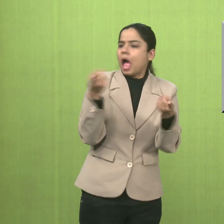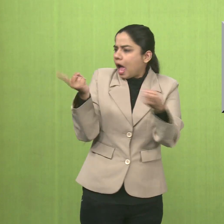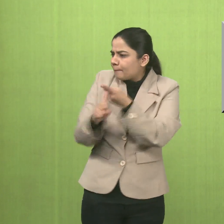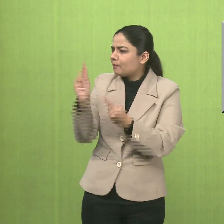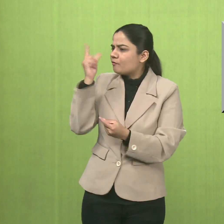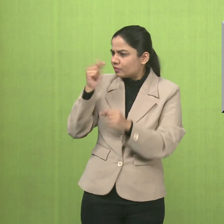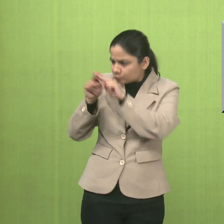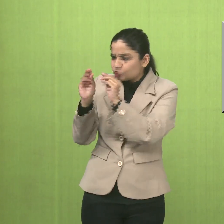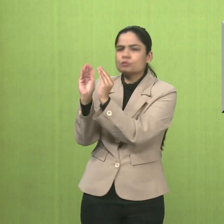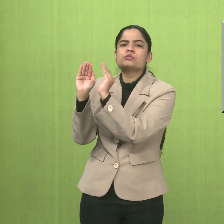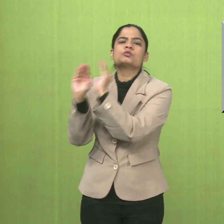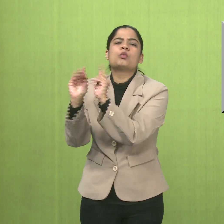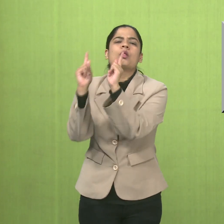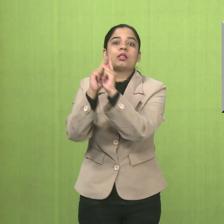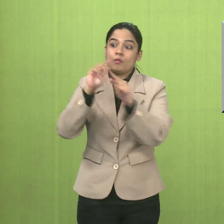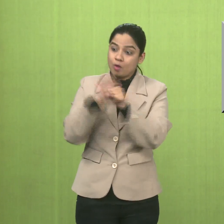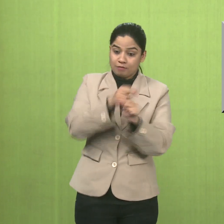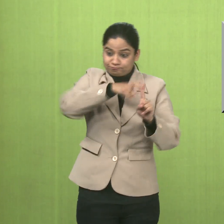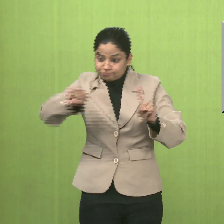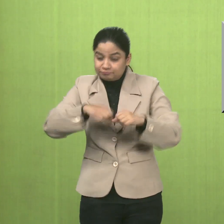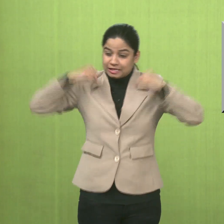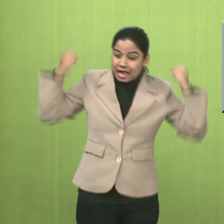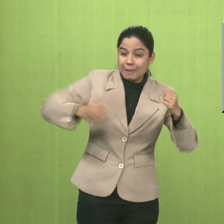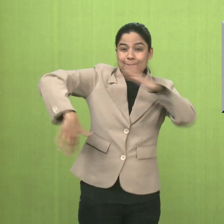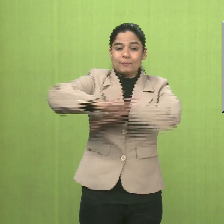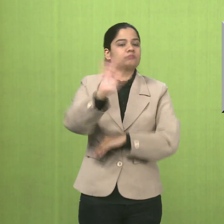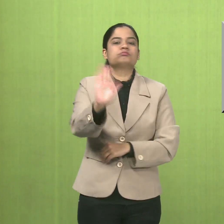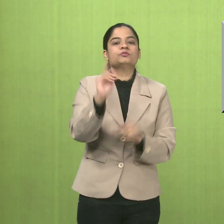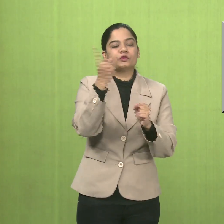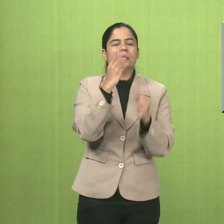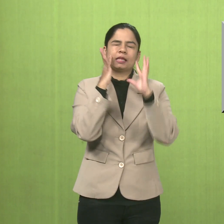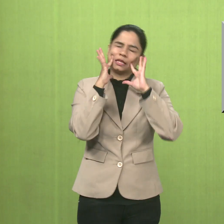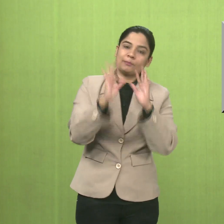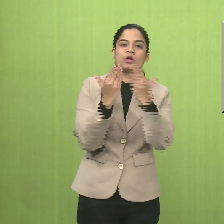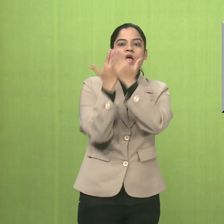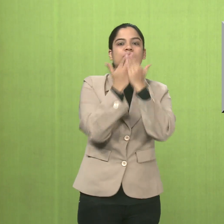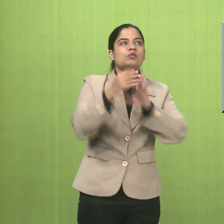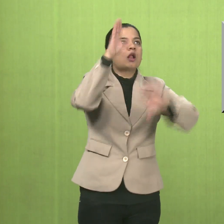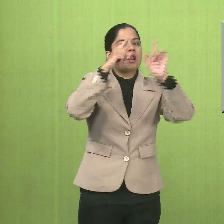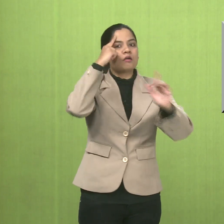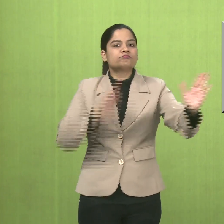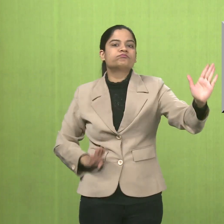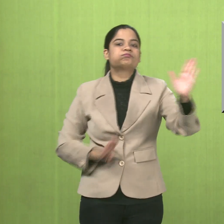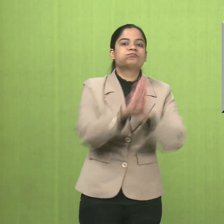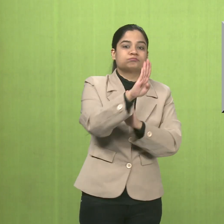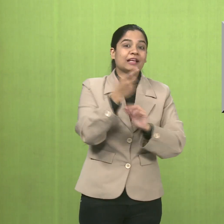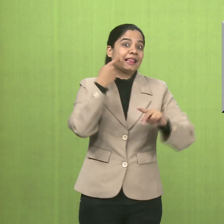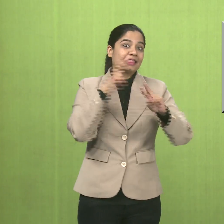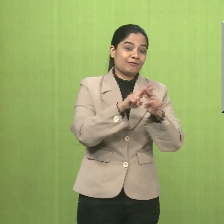They don't have to work every day. They can only support their families sometimes, not every day. It's important that the children get